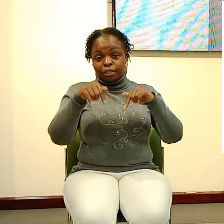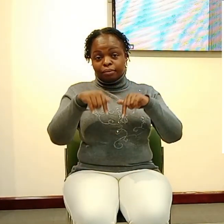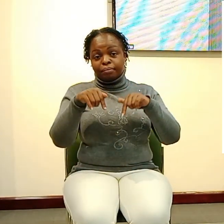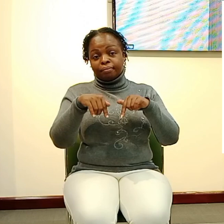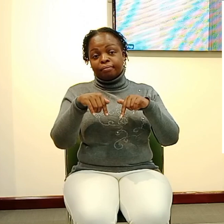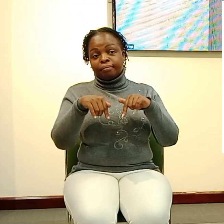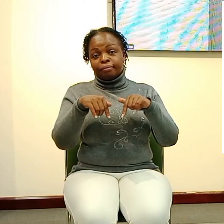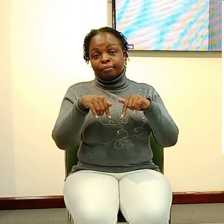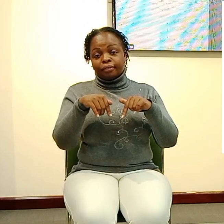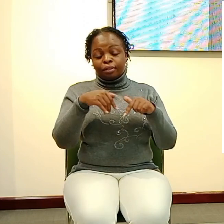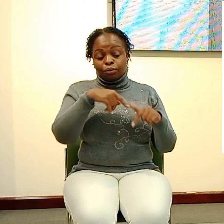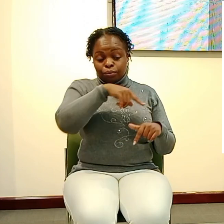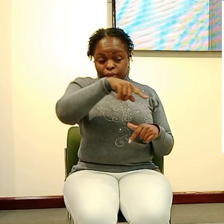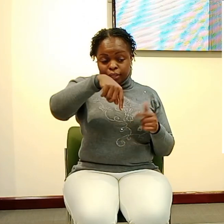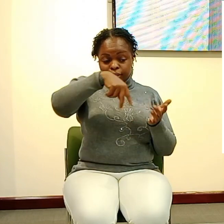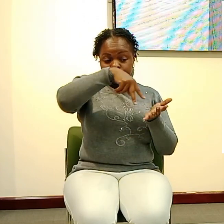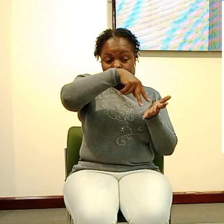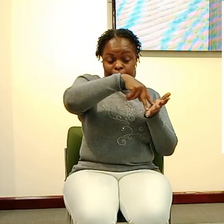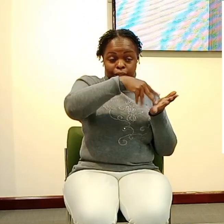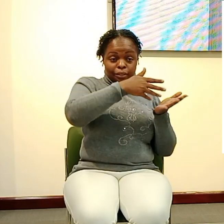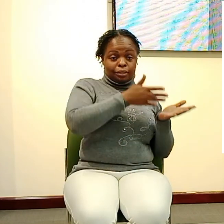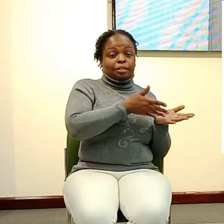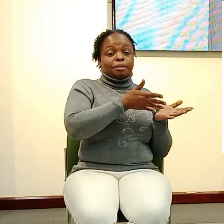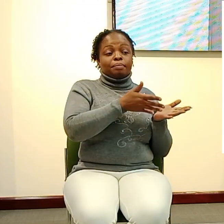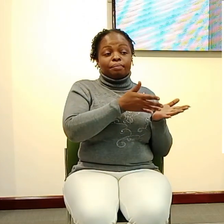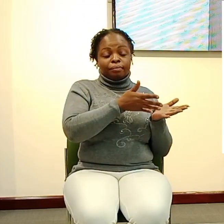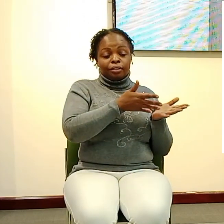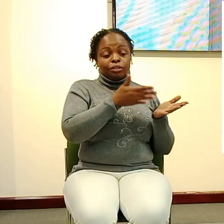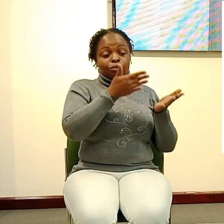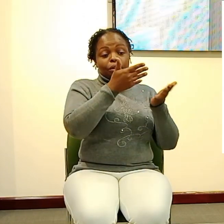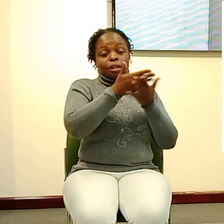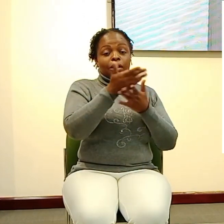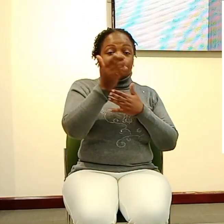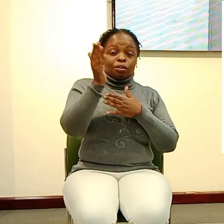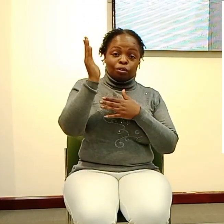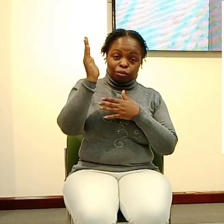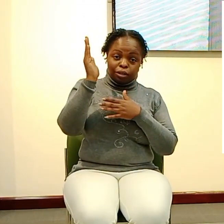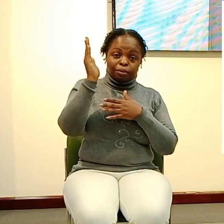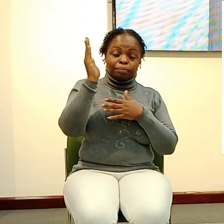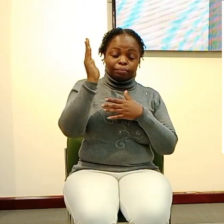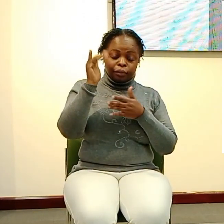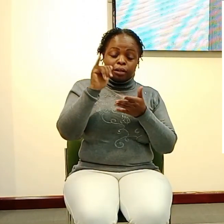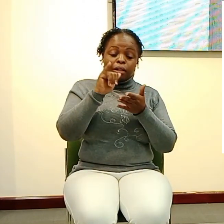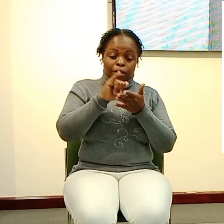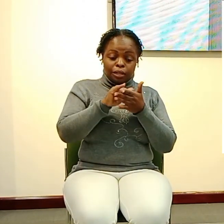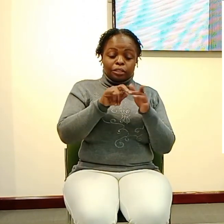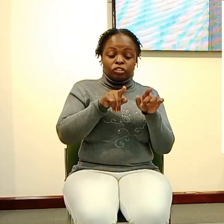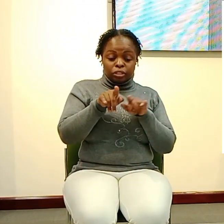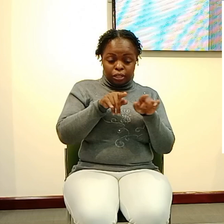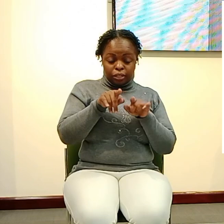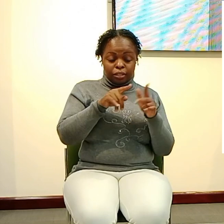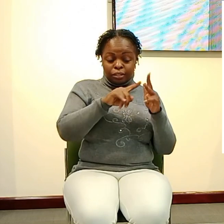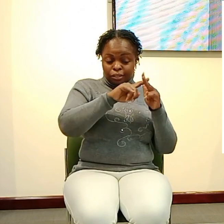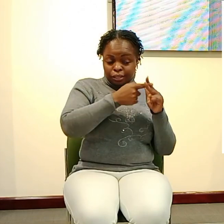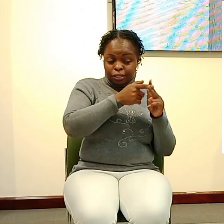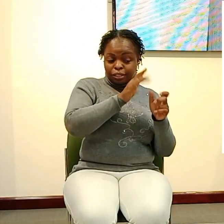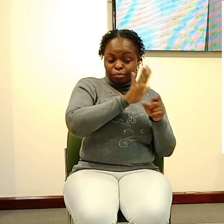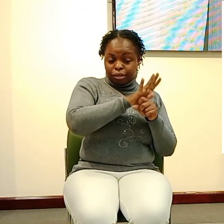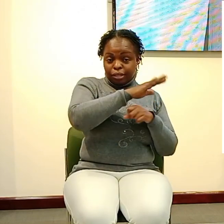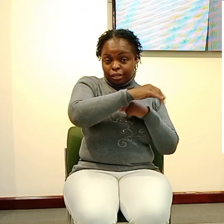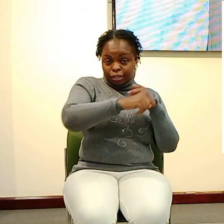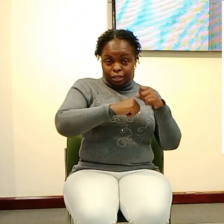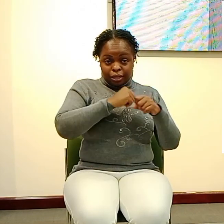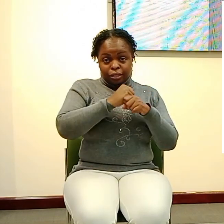Today, we stand here to thank God that the journey we started many, many years, and